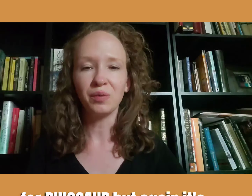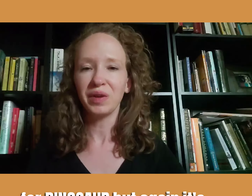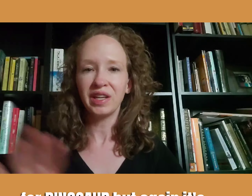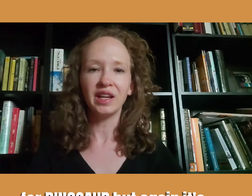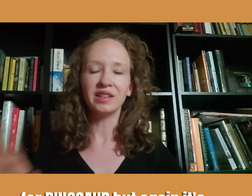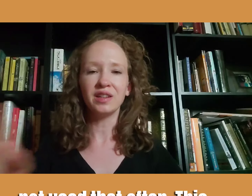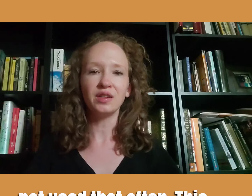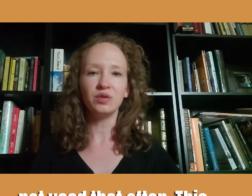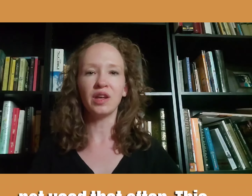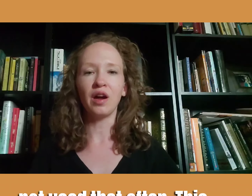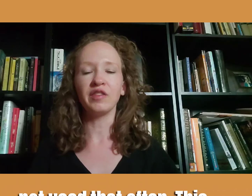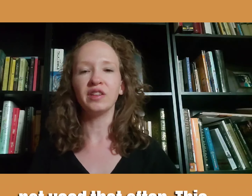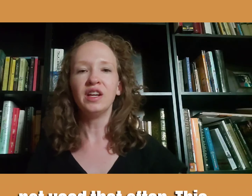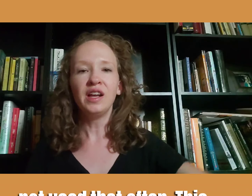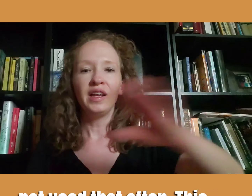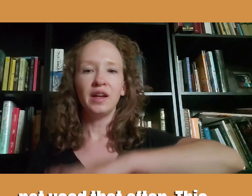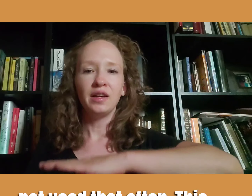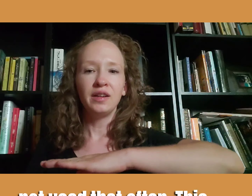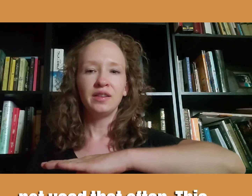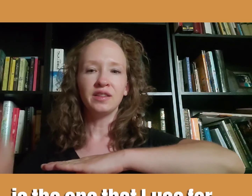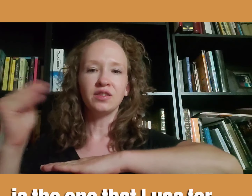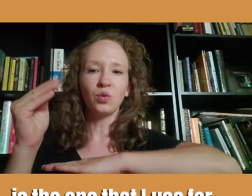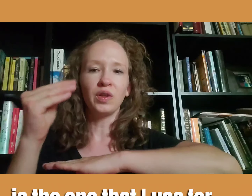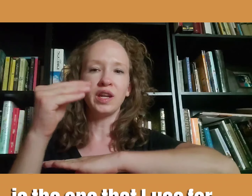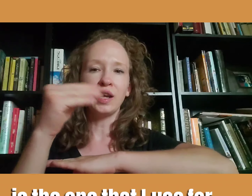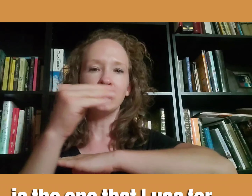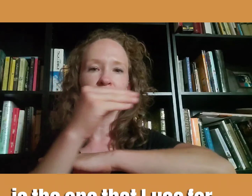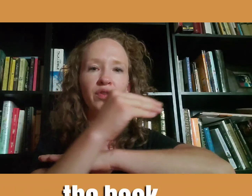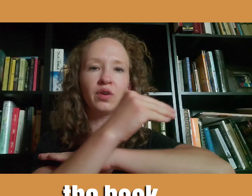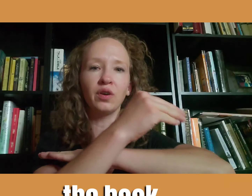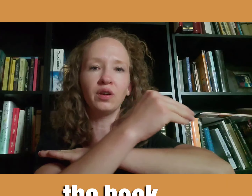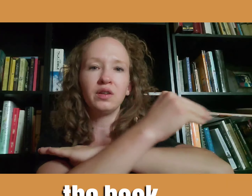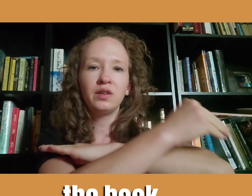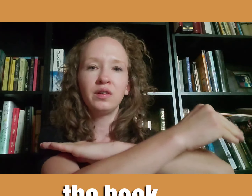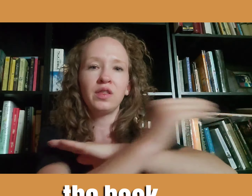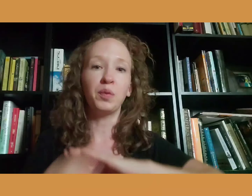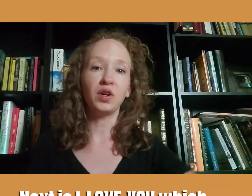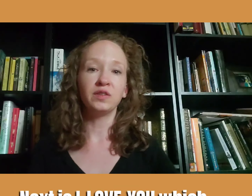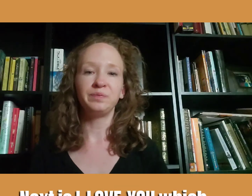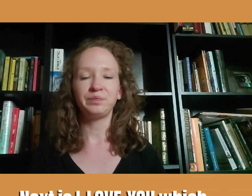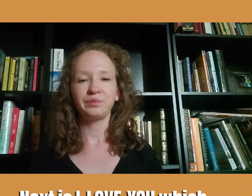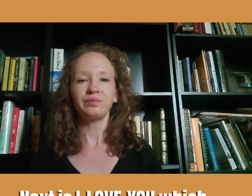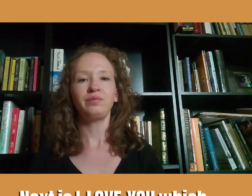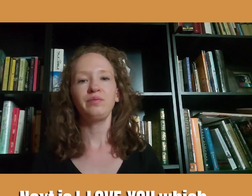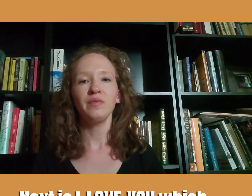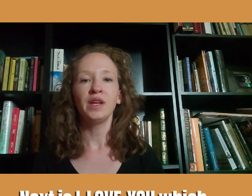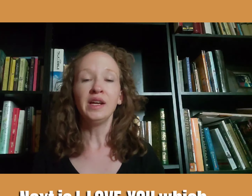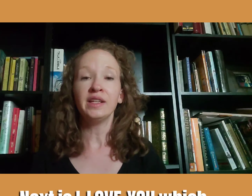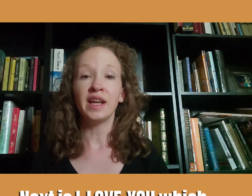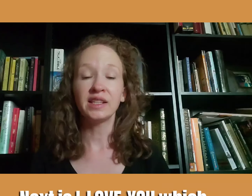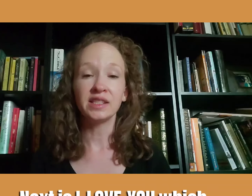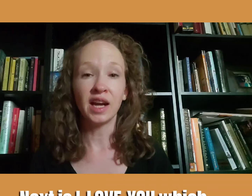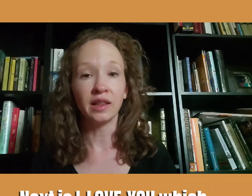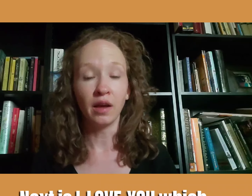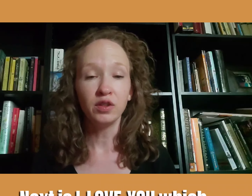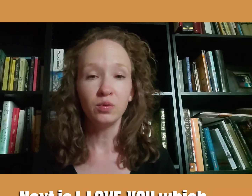but again it's not used that often this is the one that I use for the book next is I love you